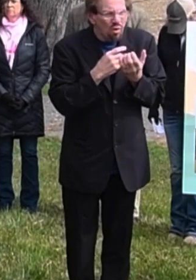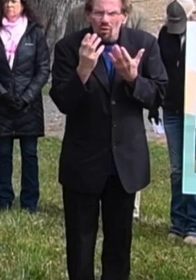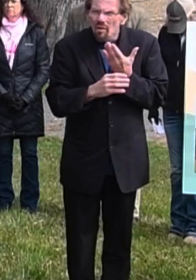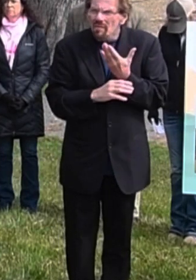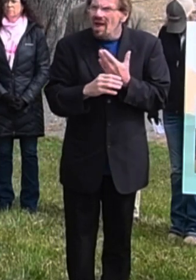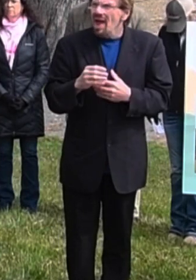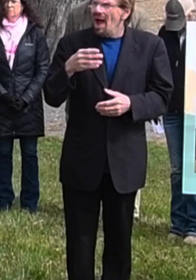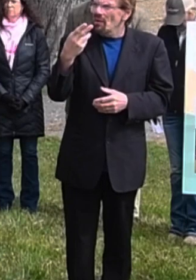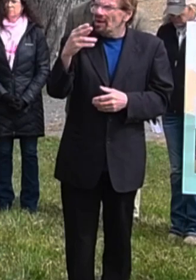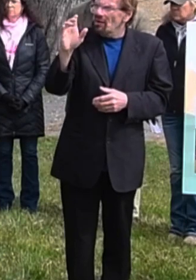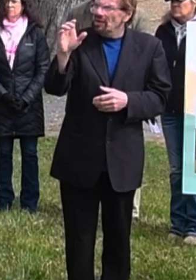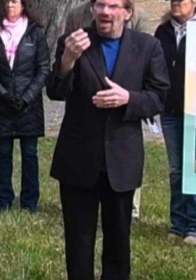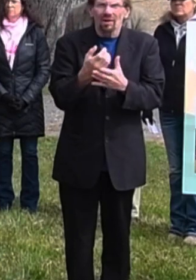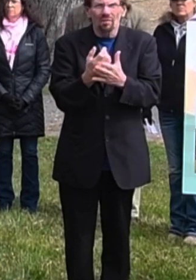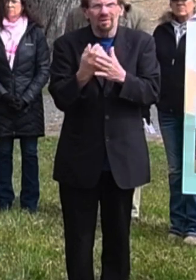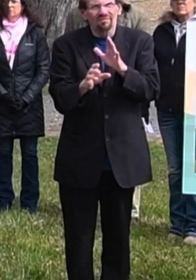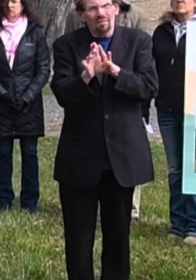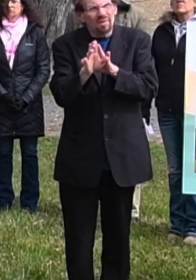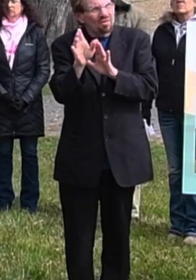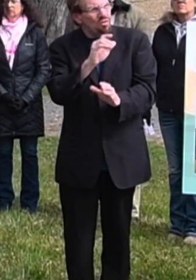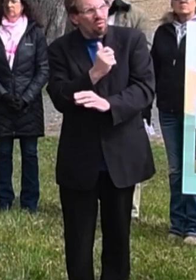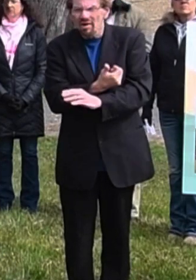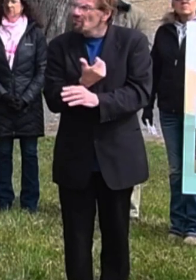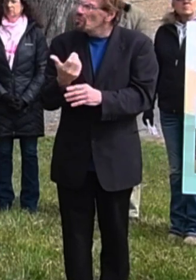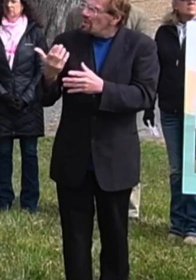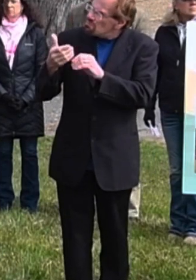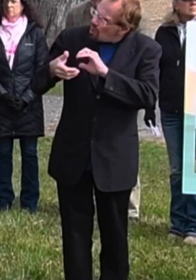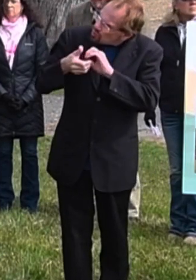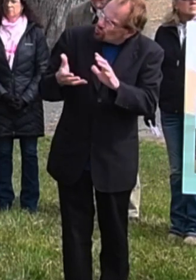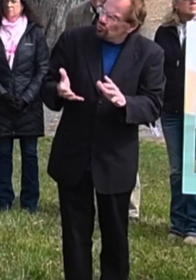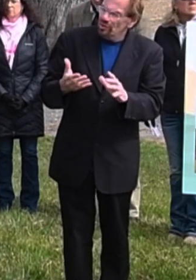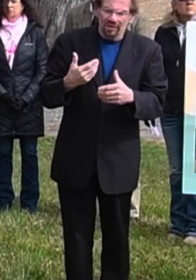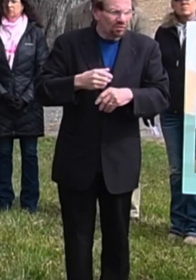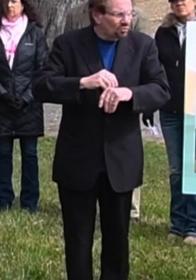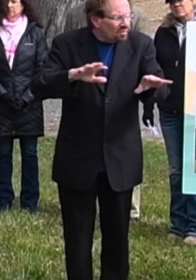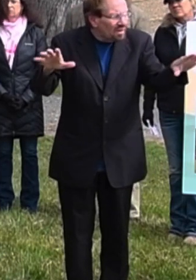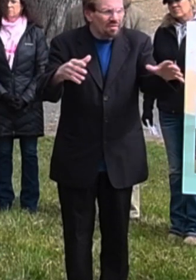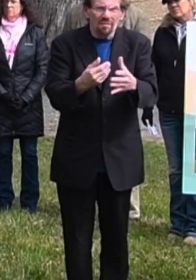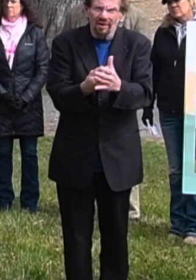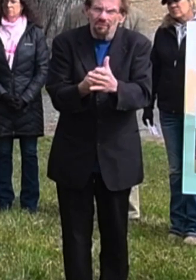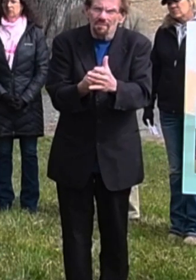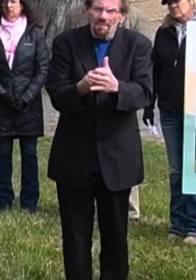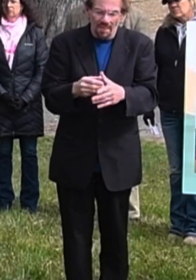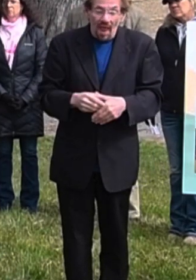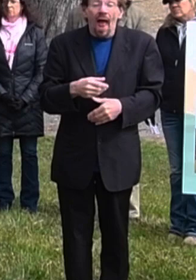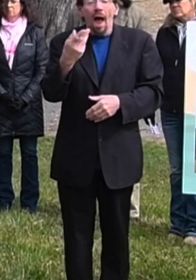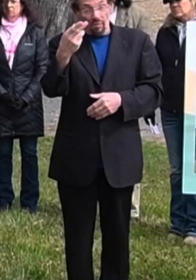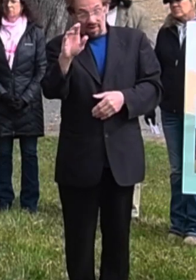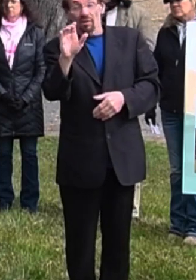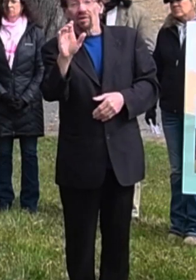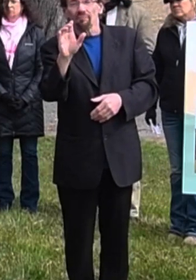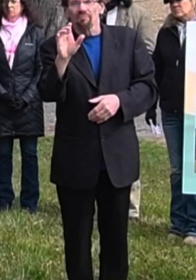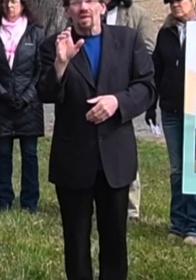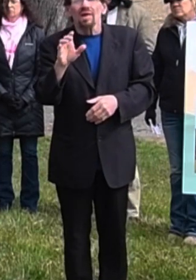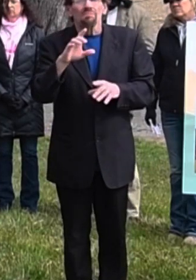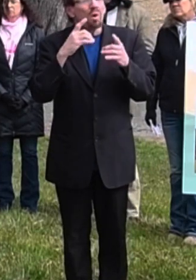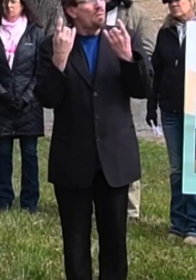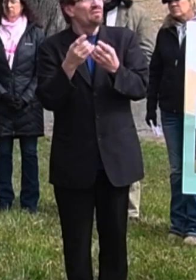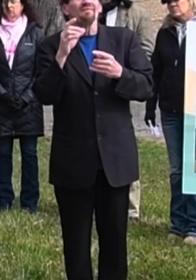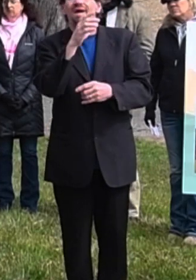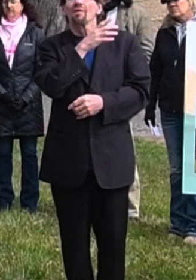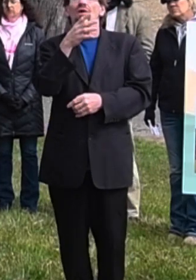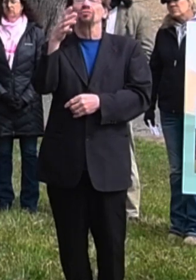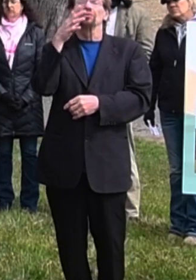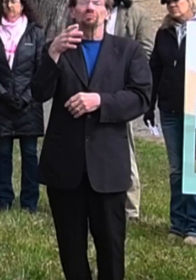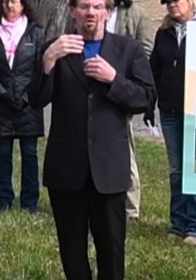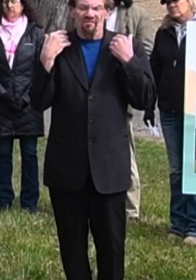Development Authority for being our partner in distributing this grant. The Howard County Office of Agriculture is moving forward, and we